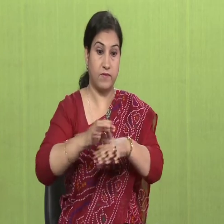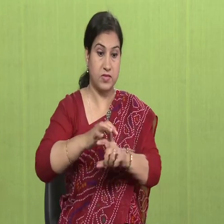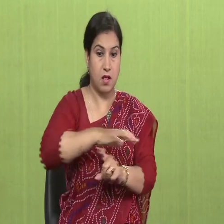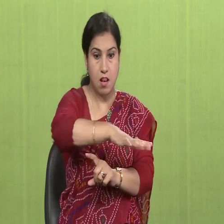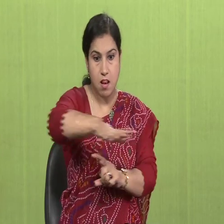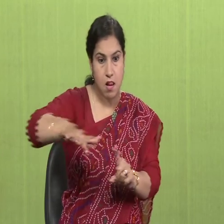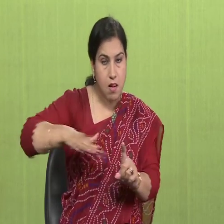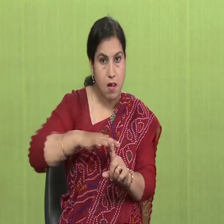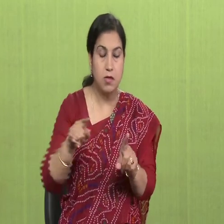environment.